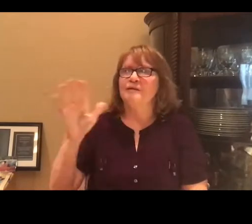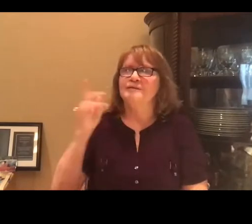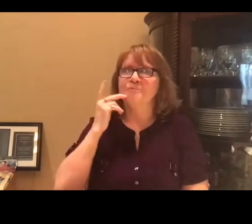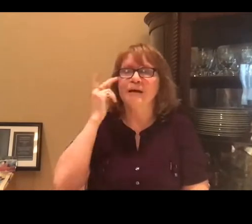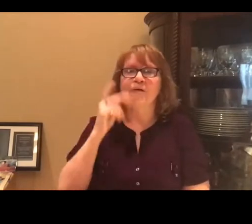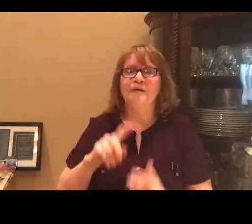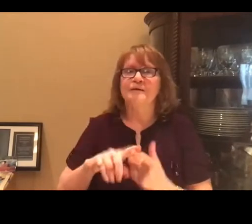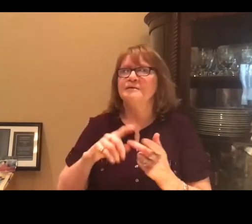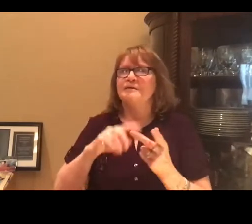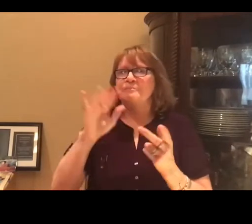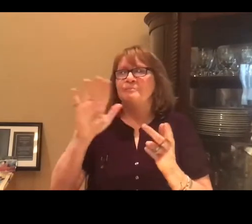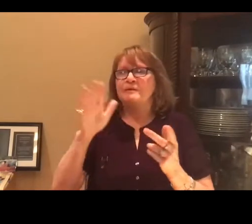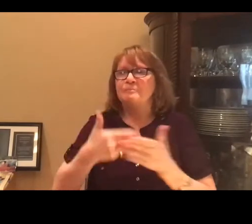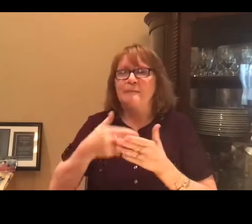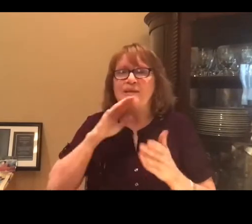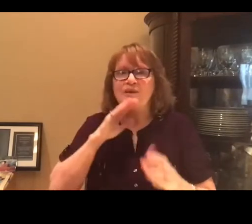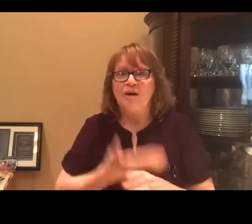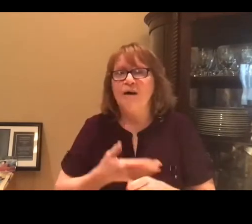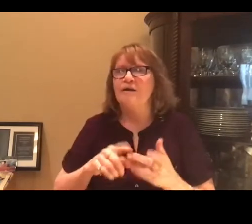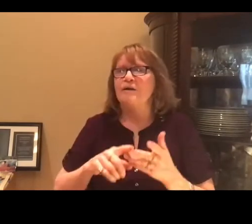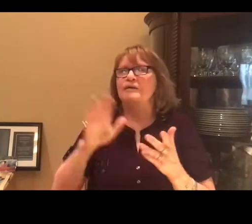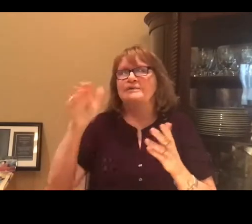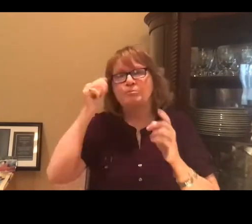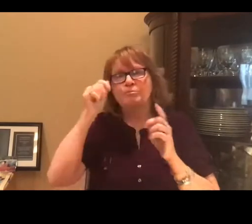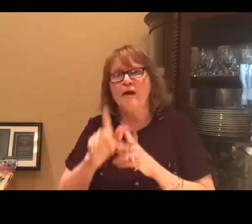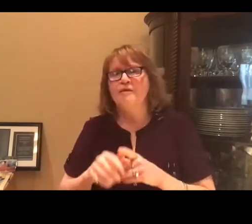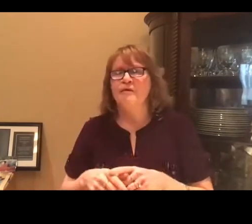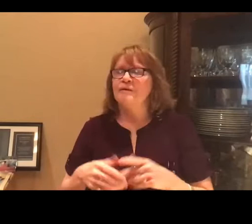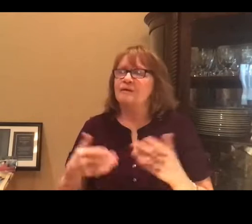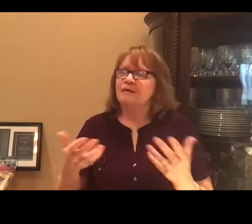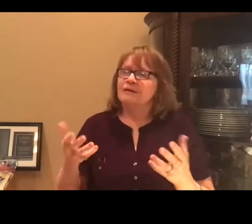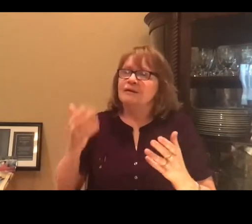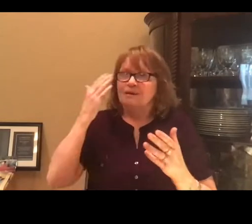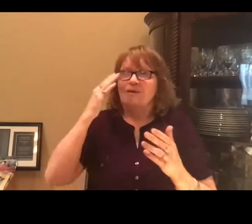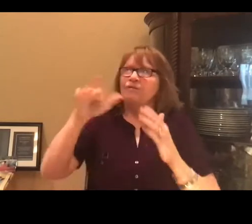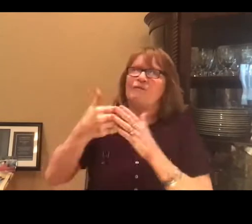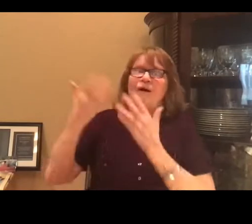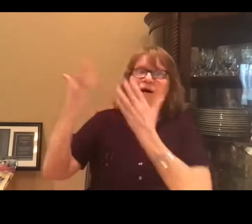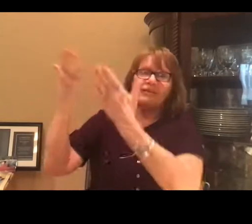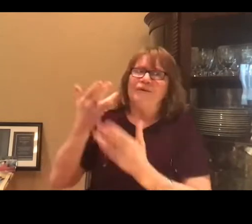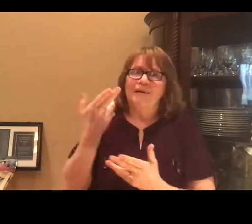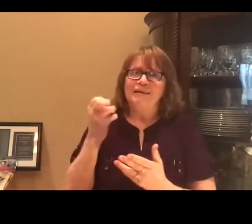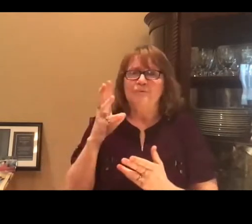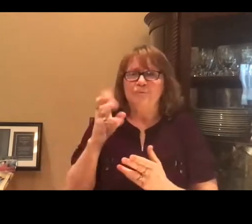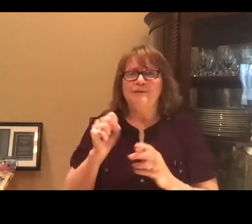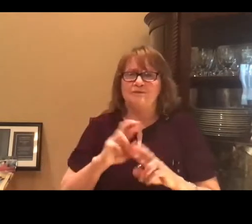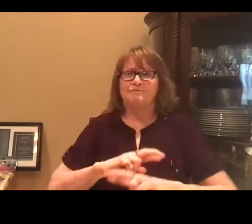brother, just everybody that he's up there with. He was ready. He was really ready to go join